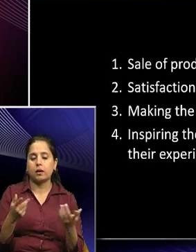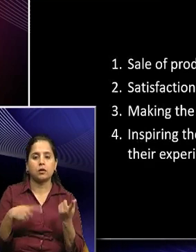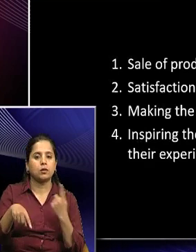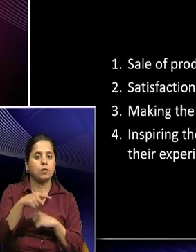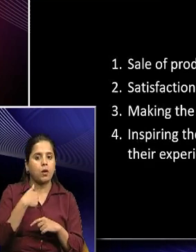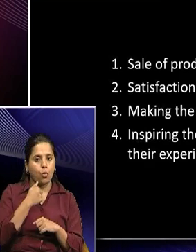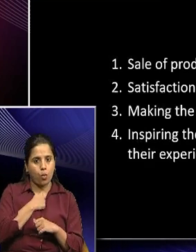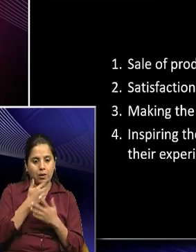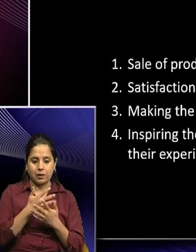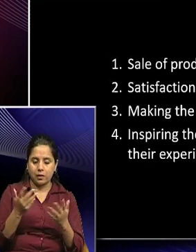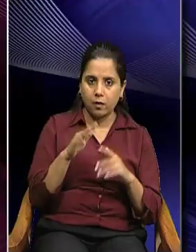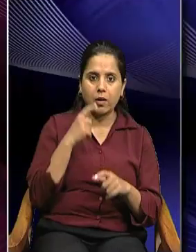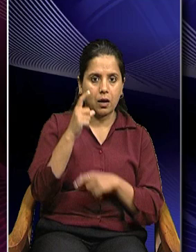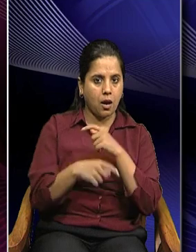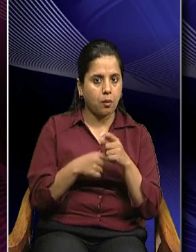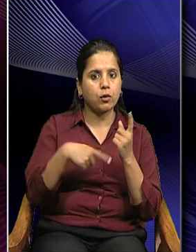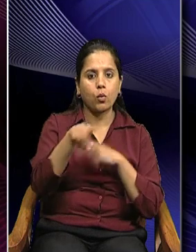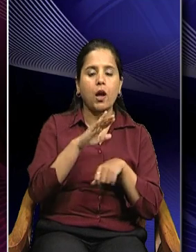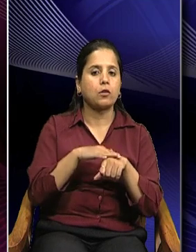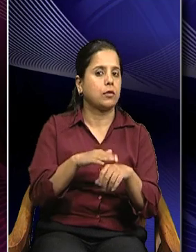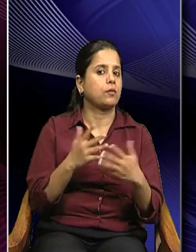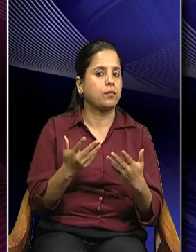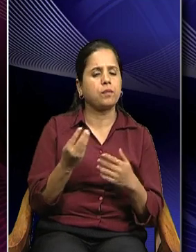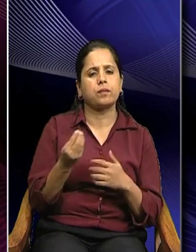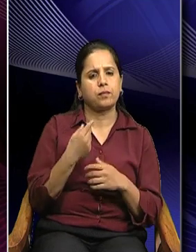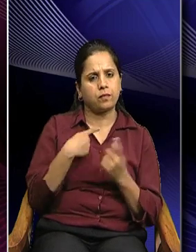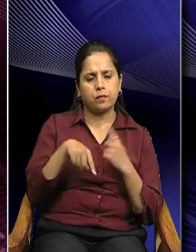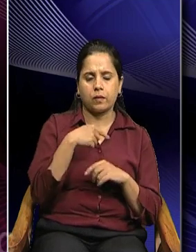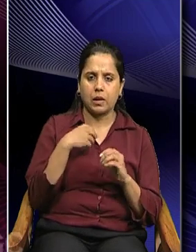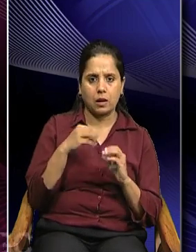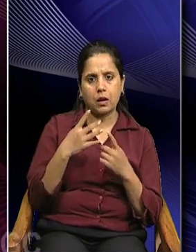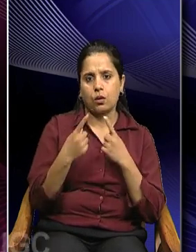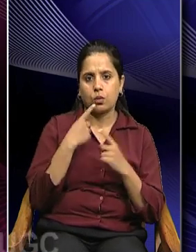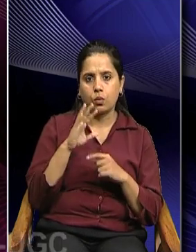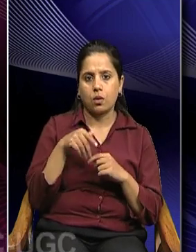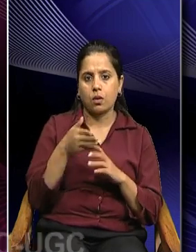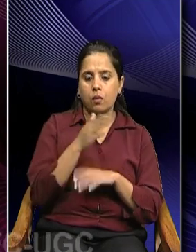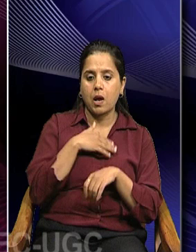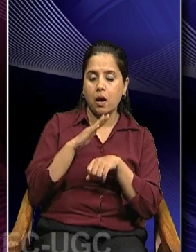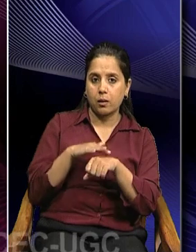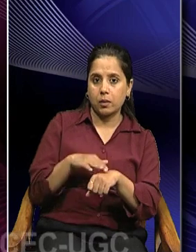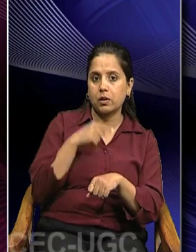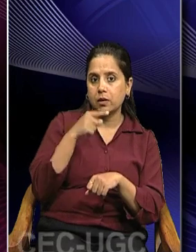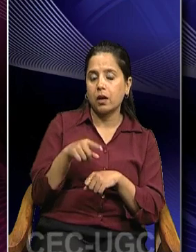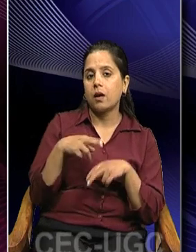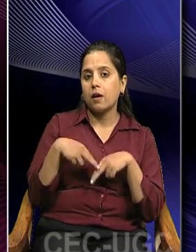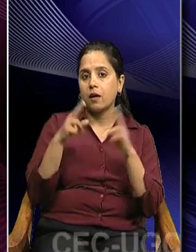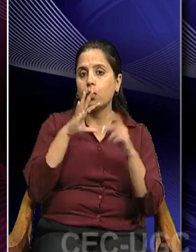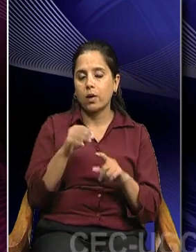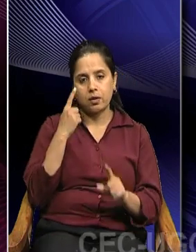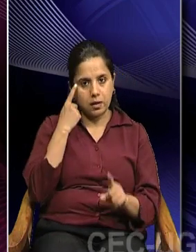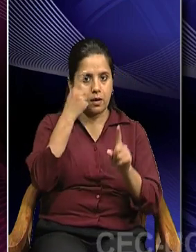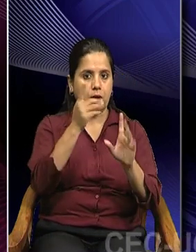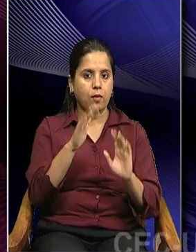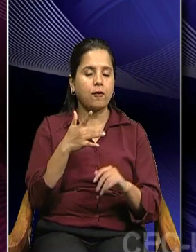with our company. So somehow we started talking about the experiential marketing to be the ultimate aim,